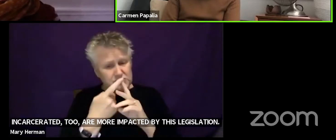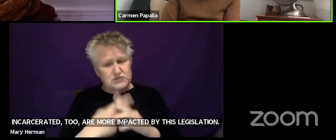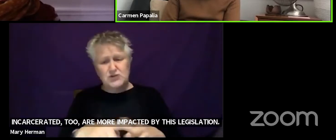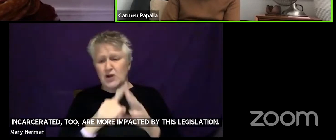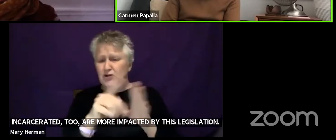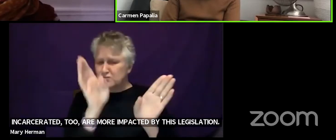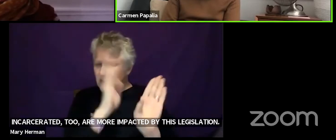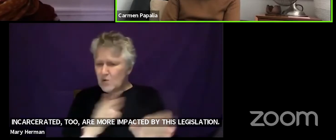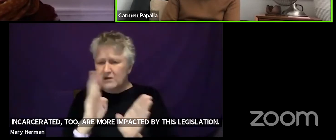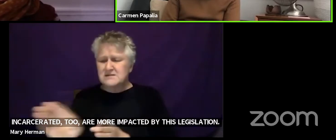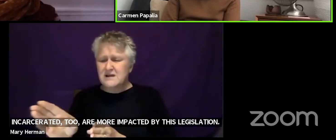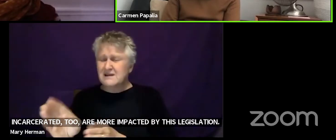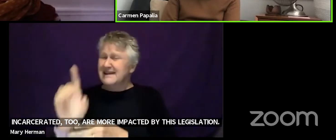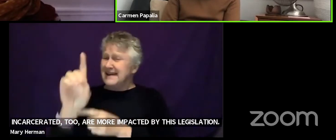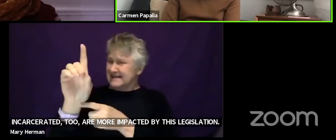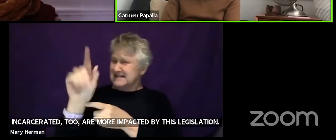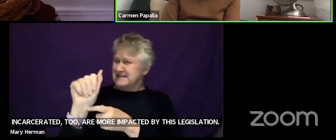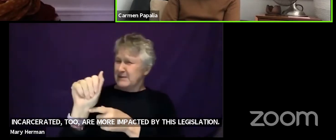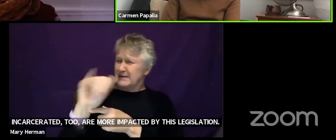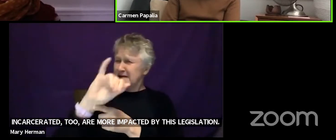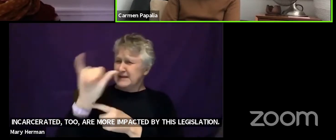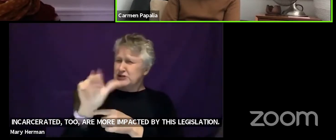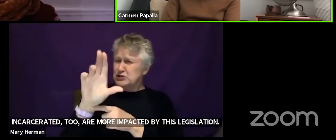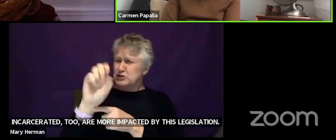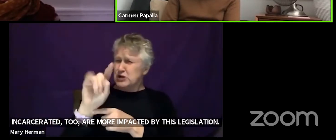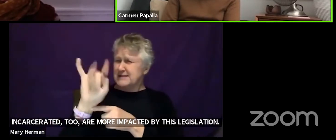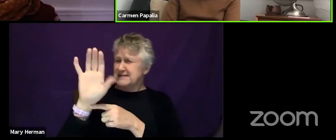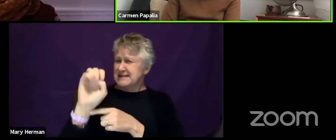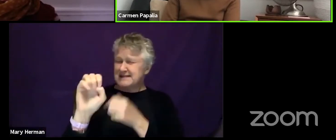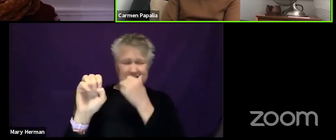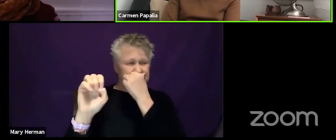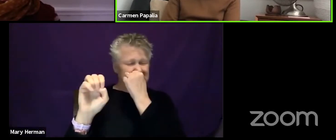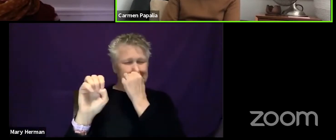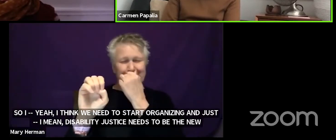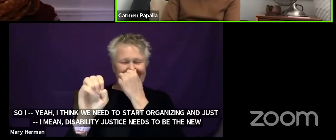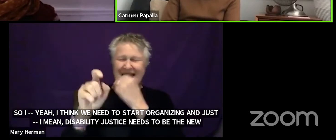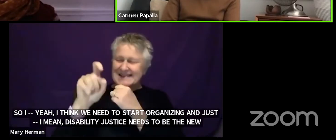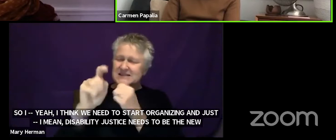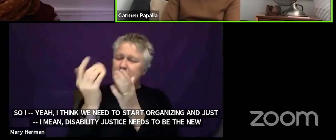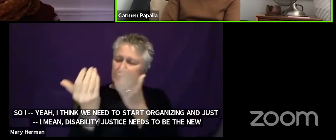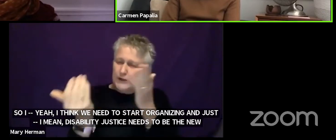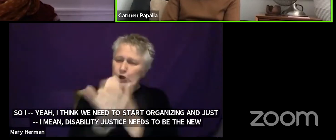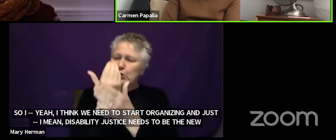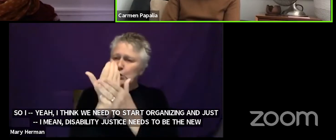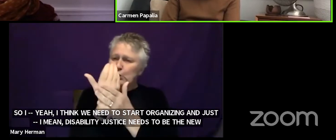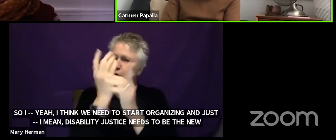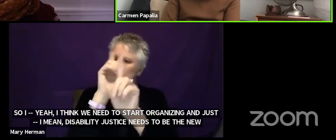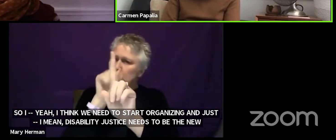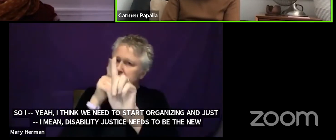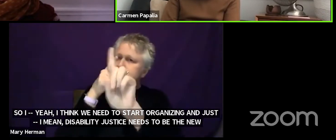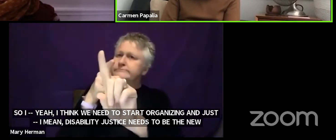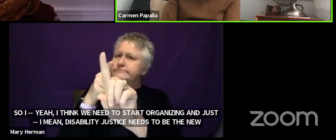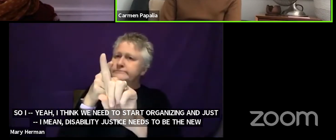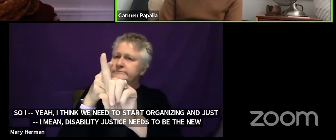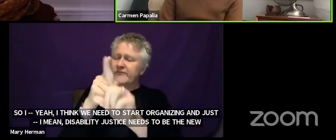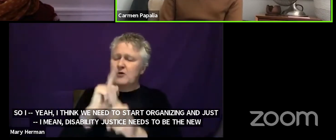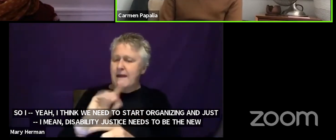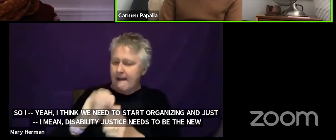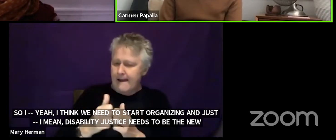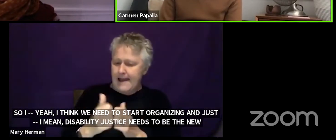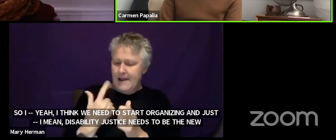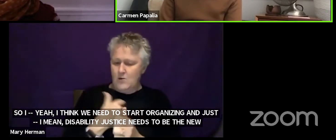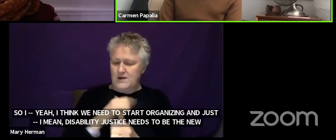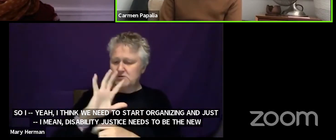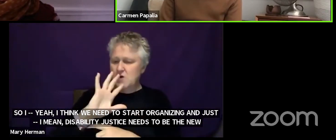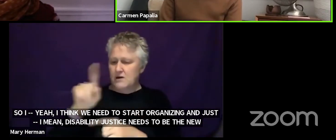like disability justice needs to be the new kind of standard for how we talk about like our work and our and